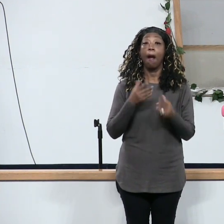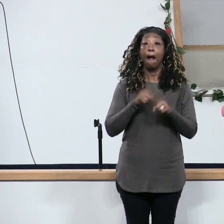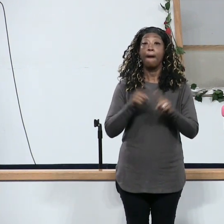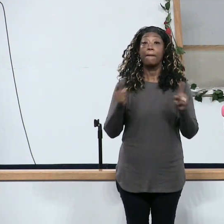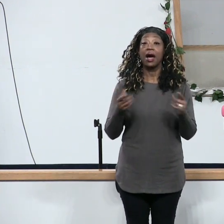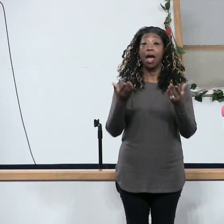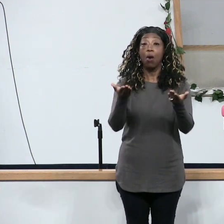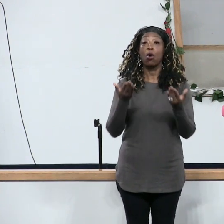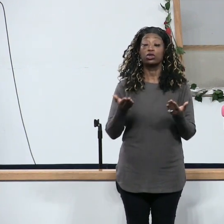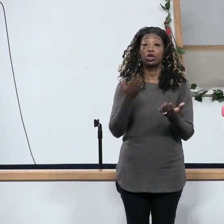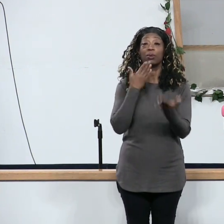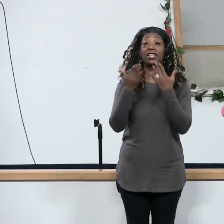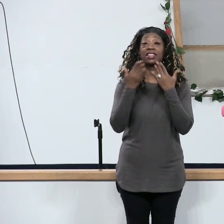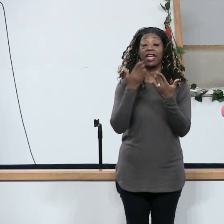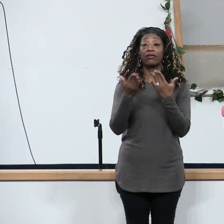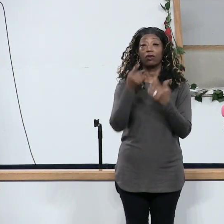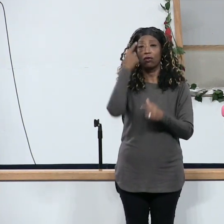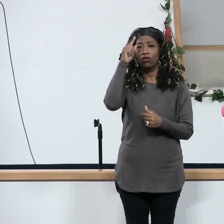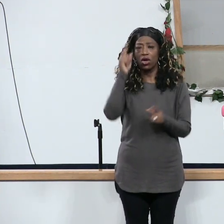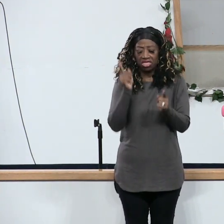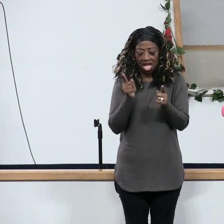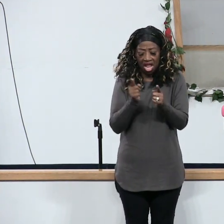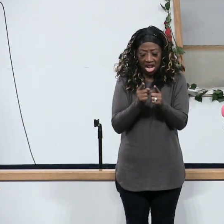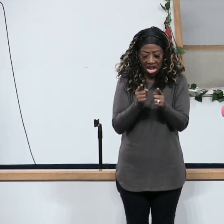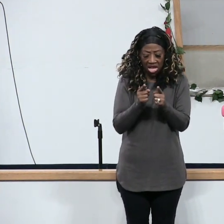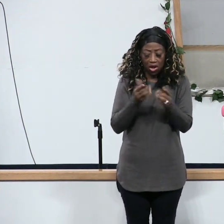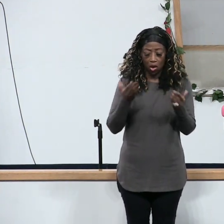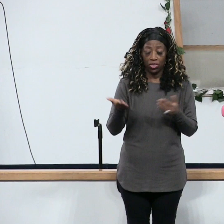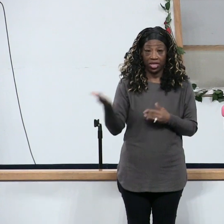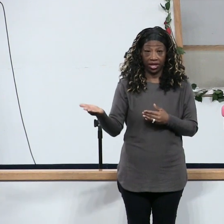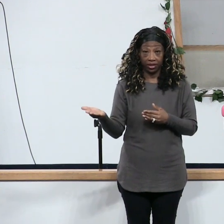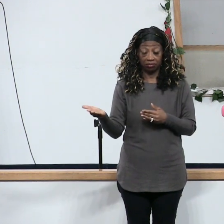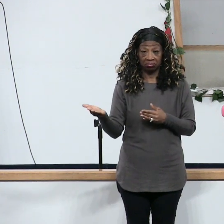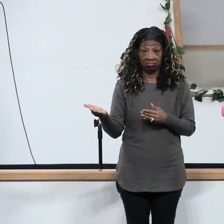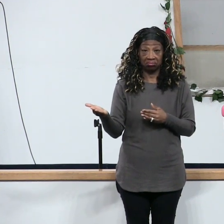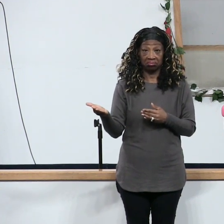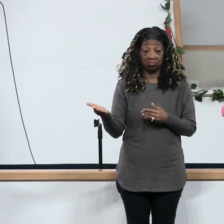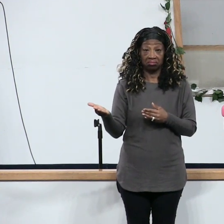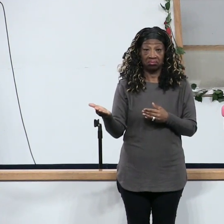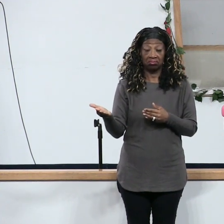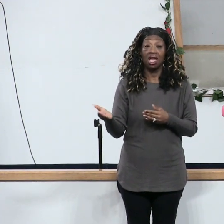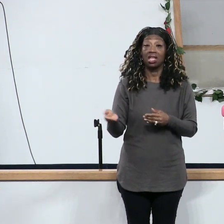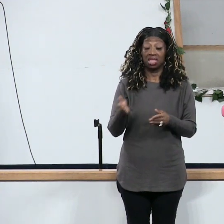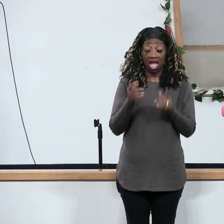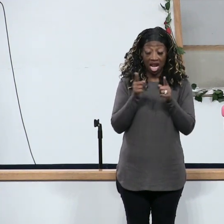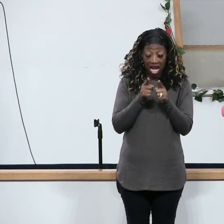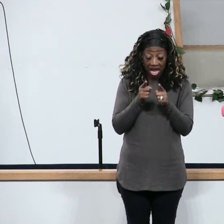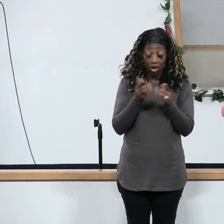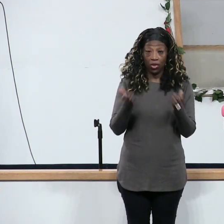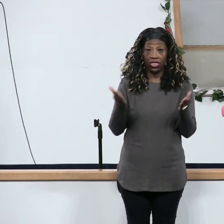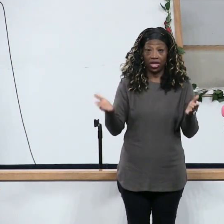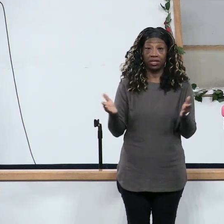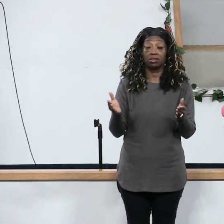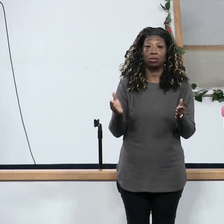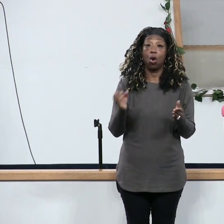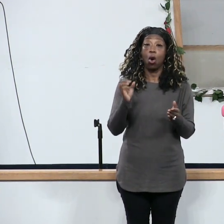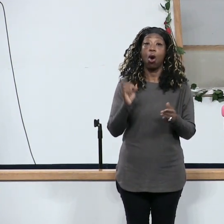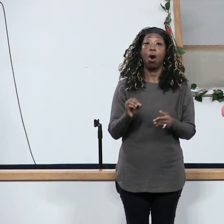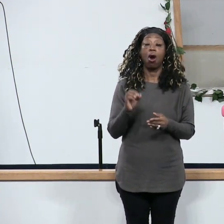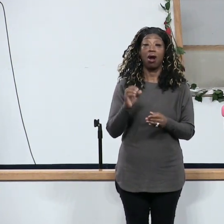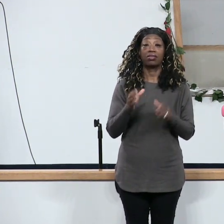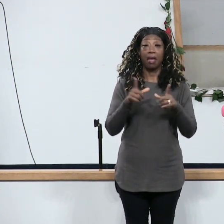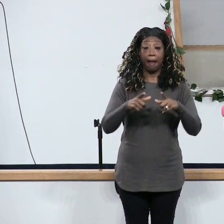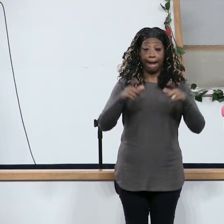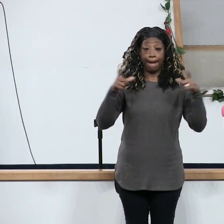thankful and grateful for the little things. Because in reality, the little things are the big things. Because the little thing like breathing